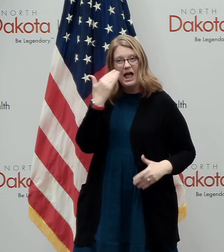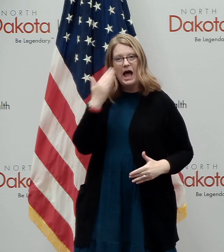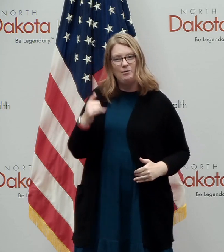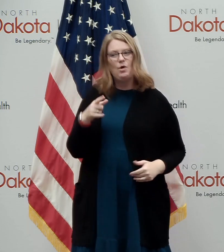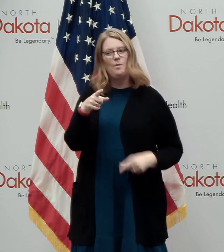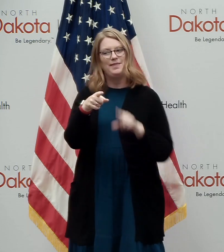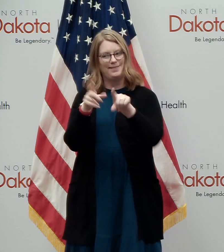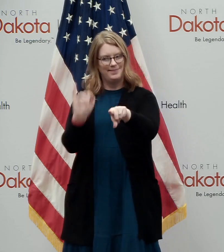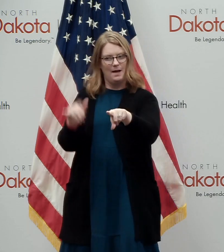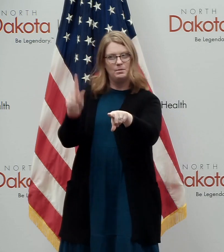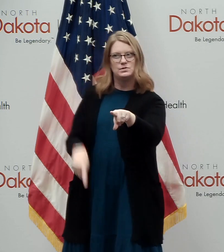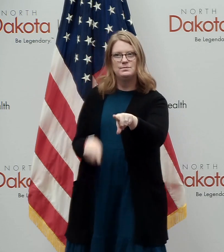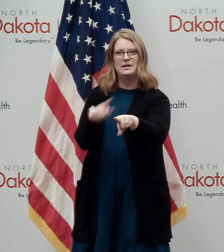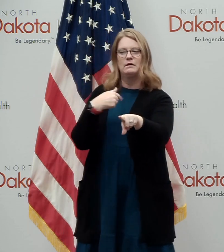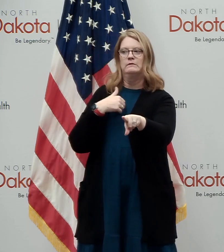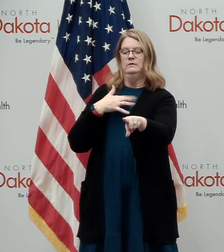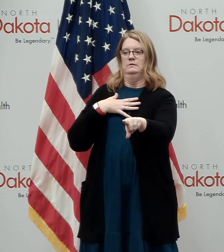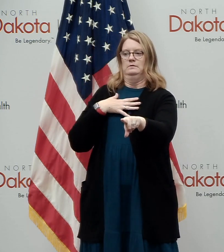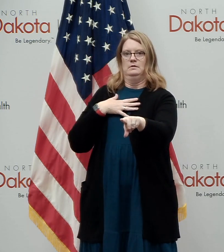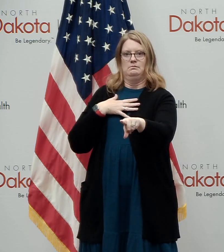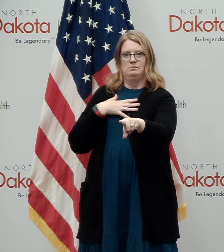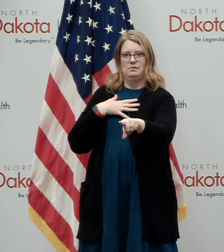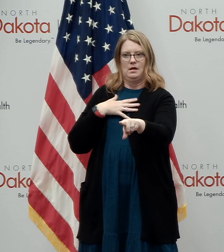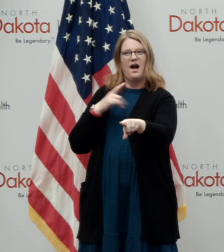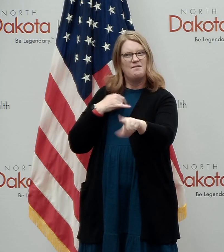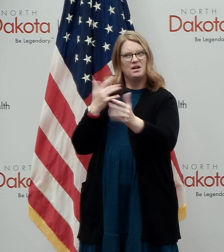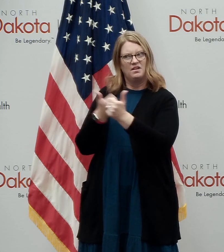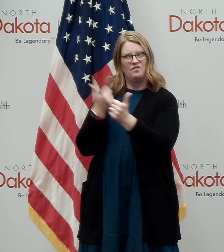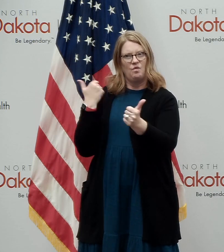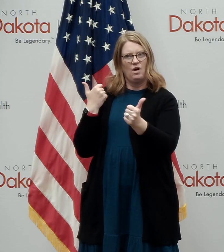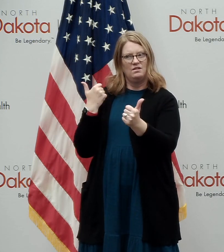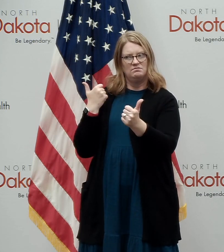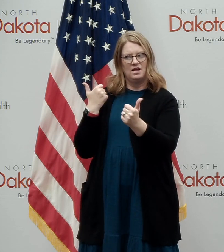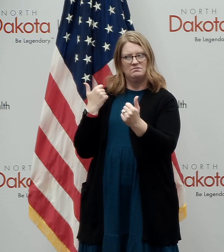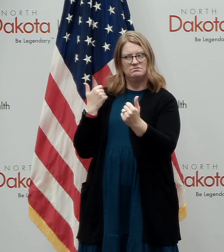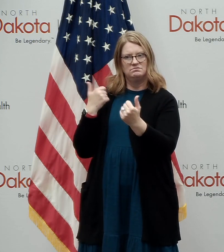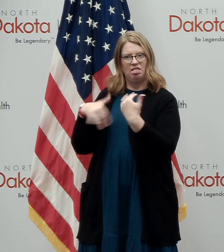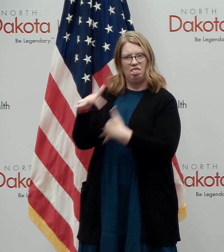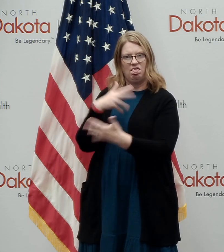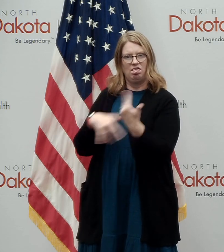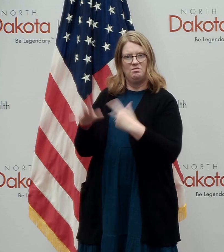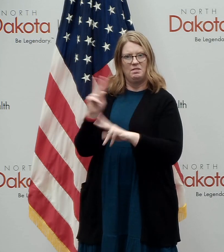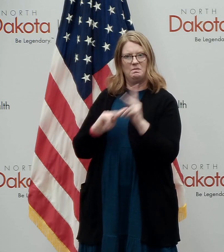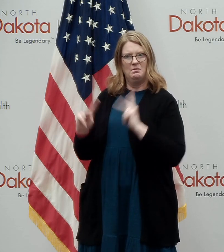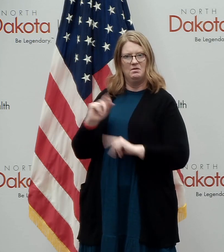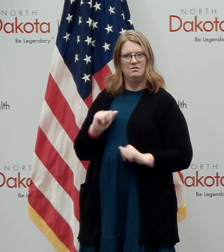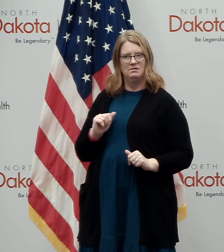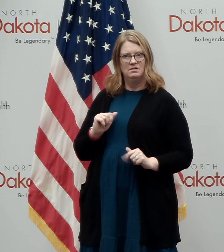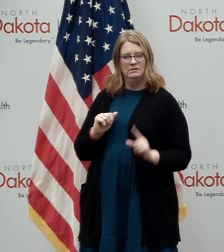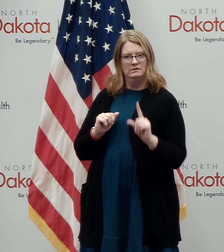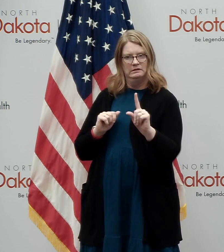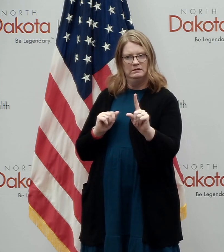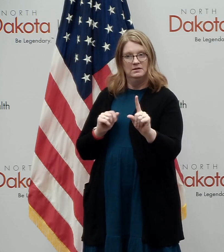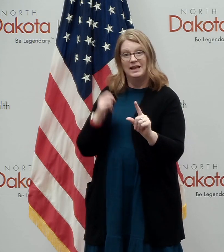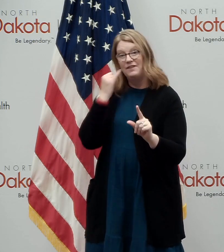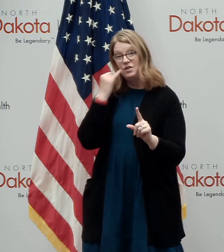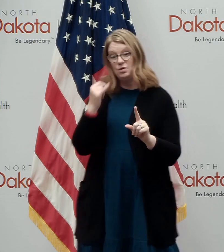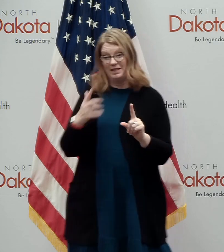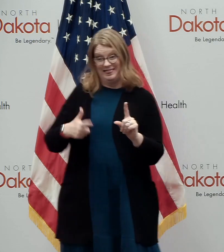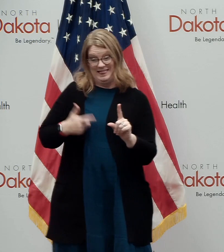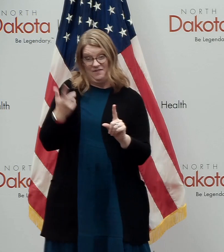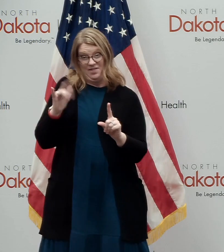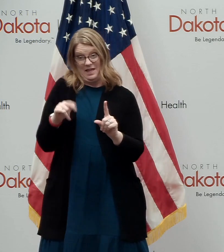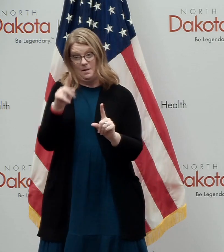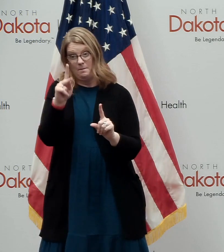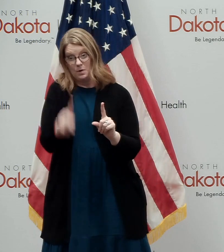hey, I should probably make sure I avoid transmissible moments with other people. If you're a close contact or household contact with a person